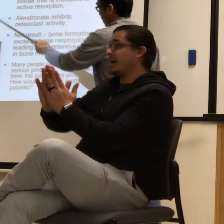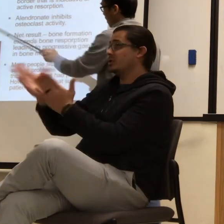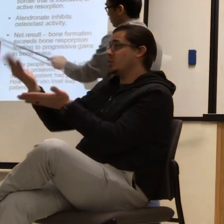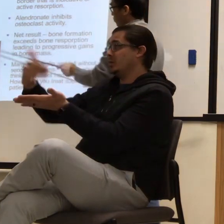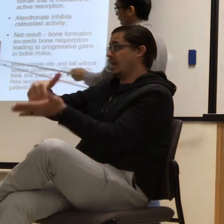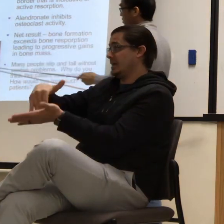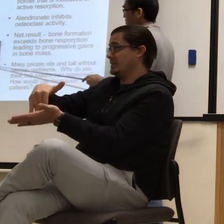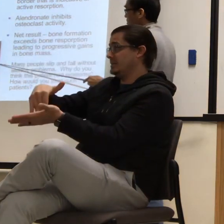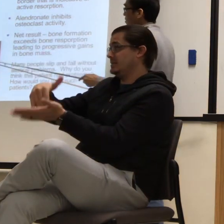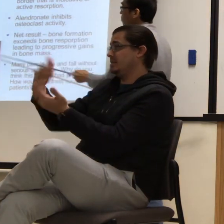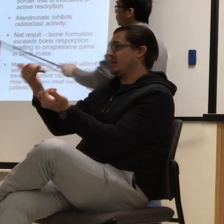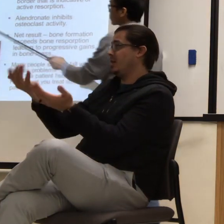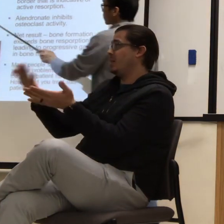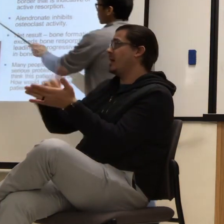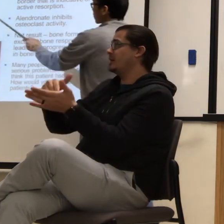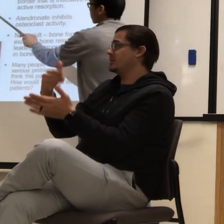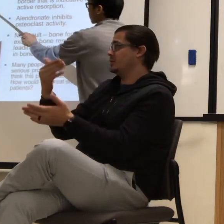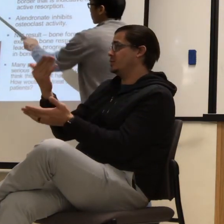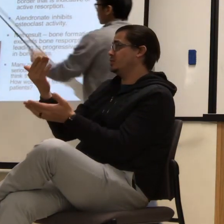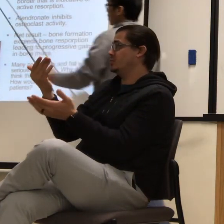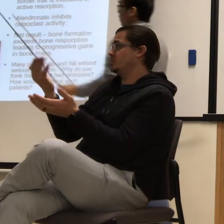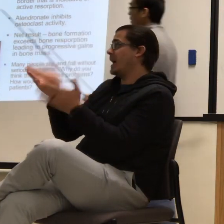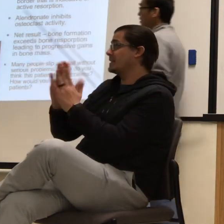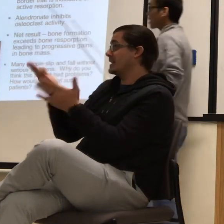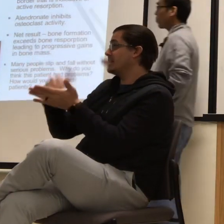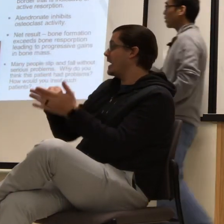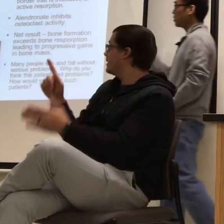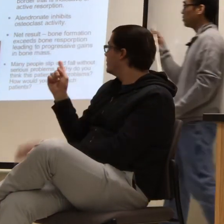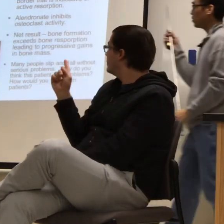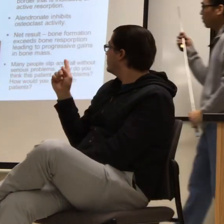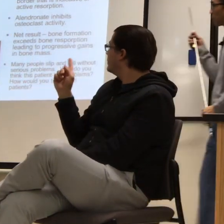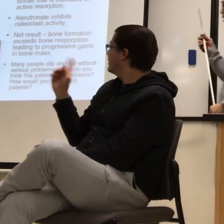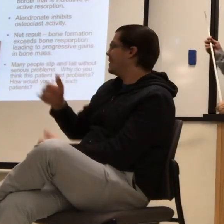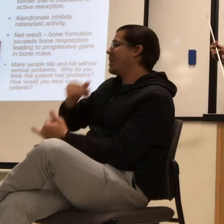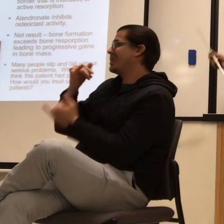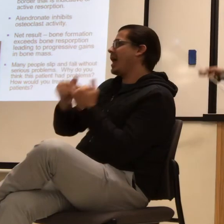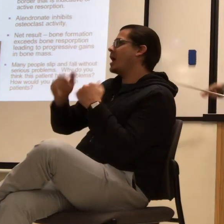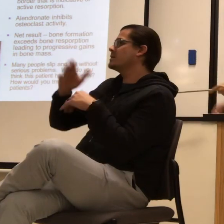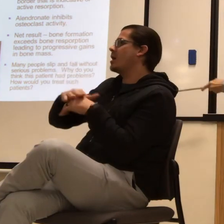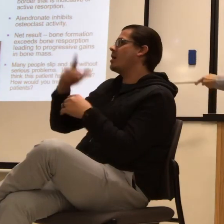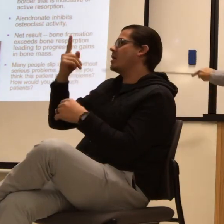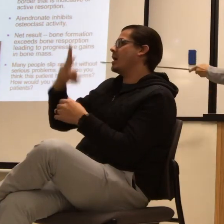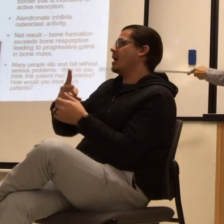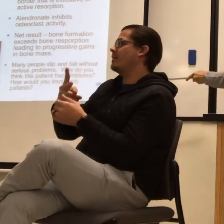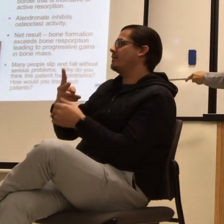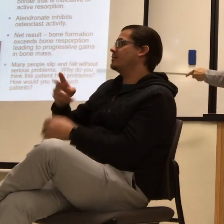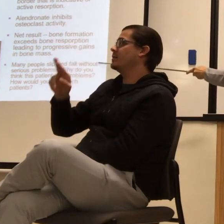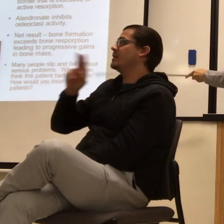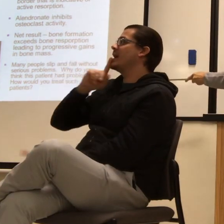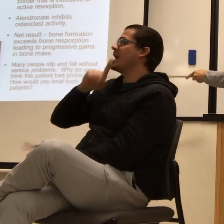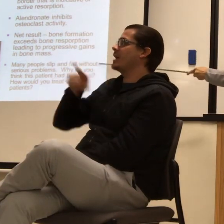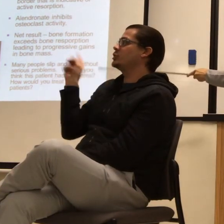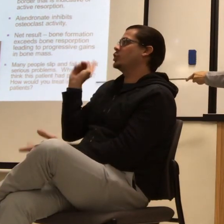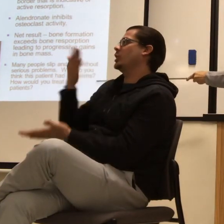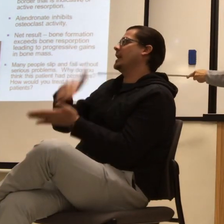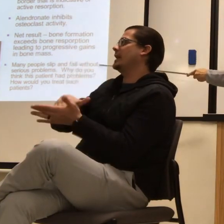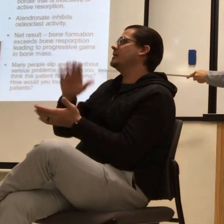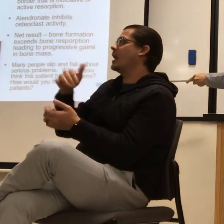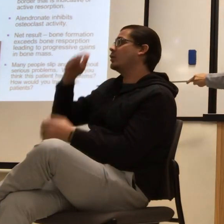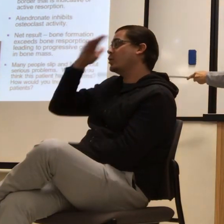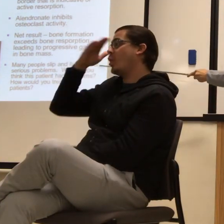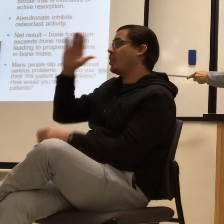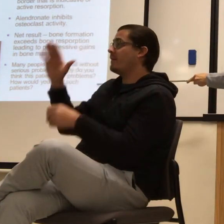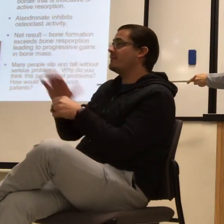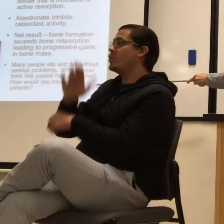this patient that had these fractures. The last thing I want you to do on your half sheet is to re-answer it now that you've heard the full